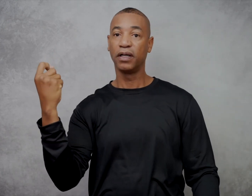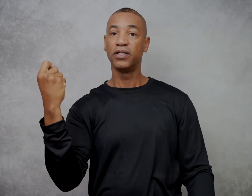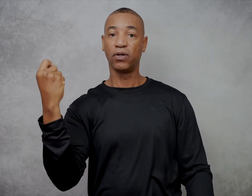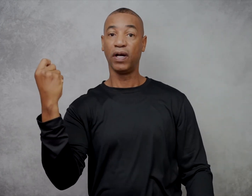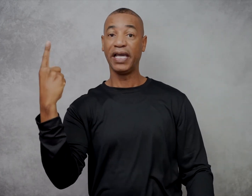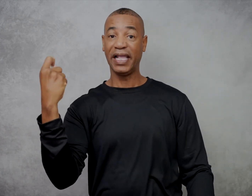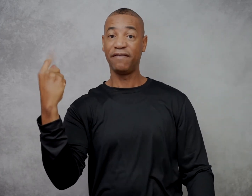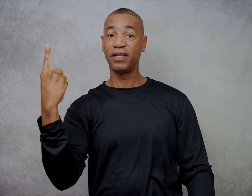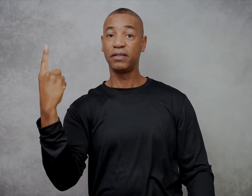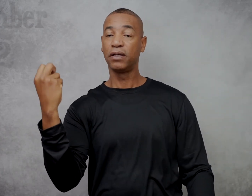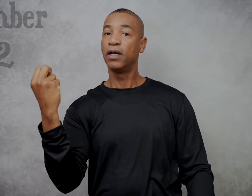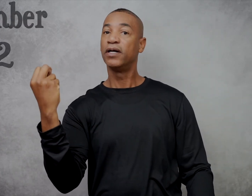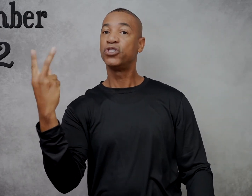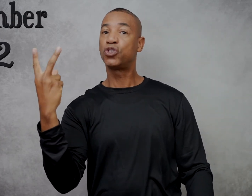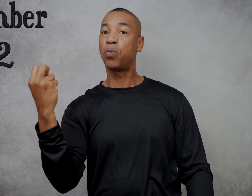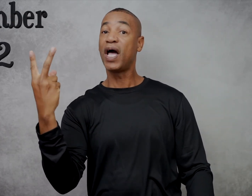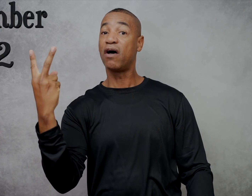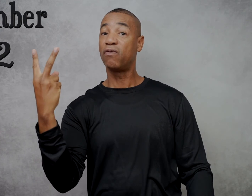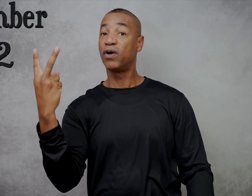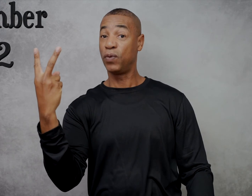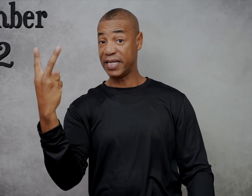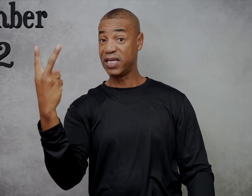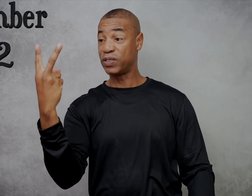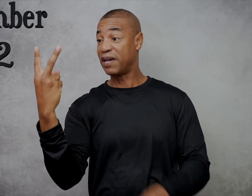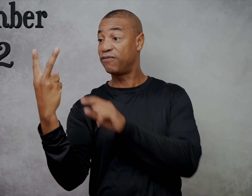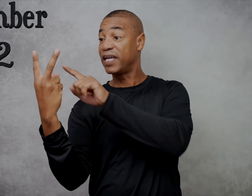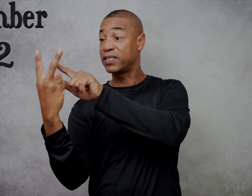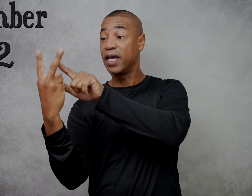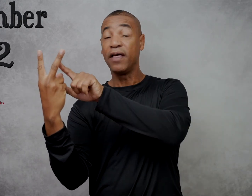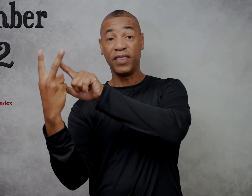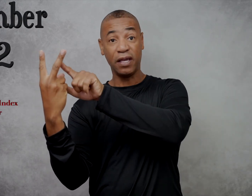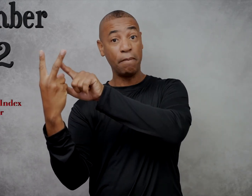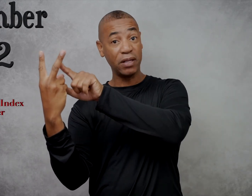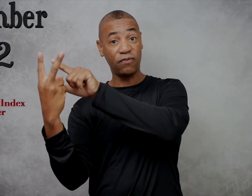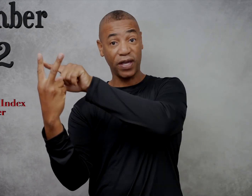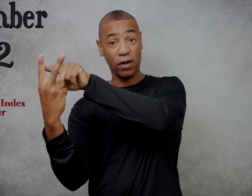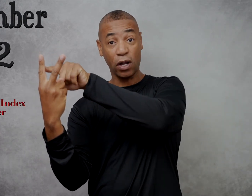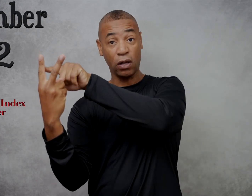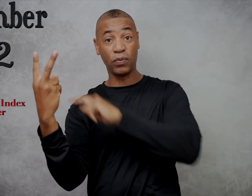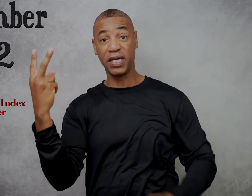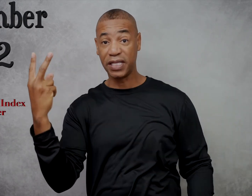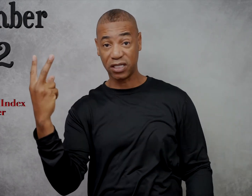So 11, 12, what I did was I flicked the middle finger along with the index